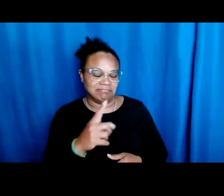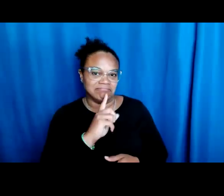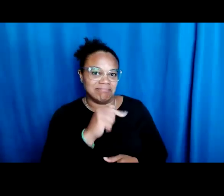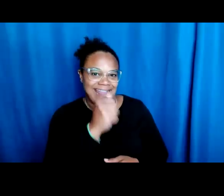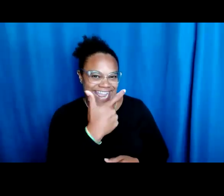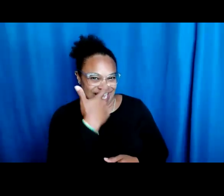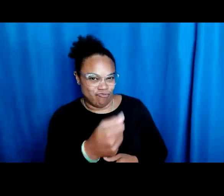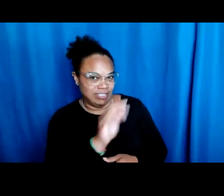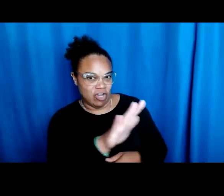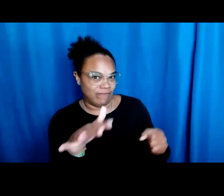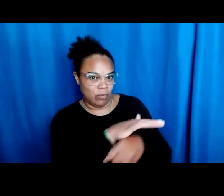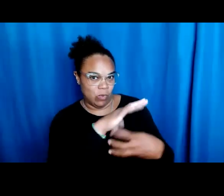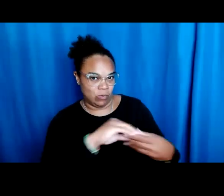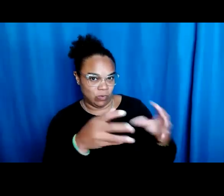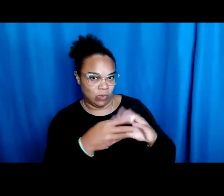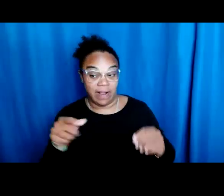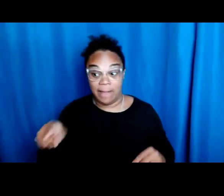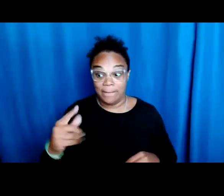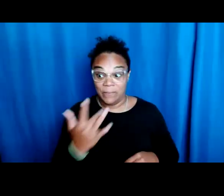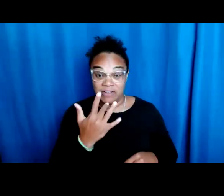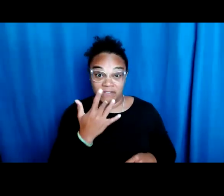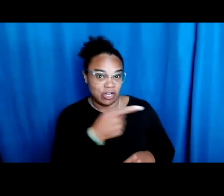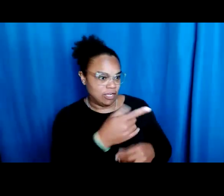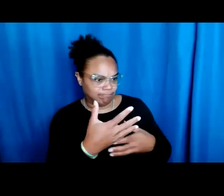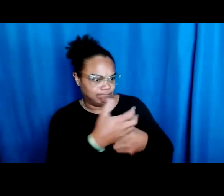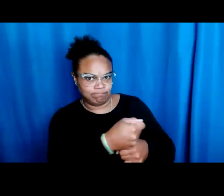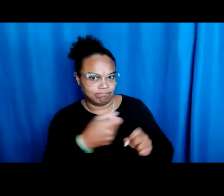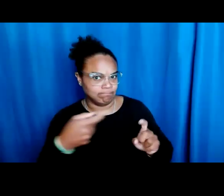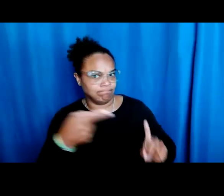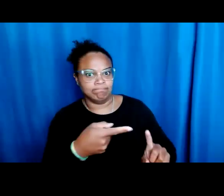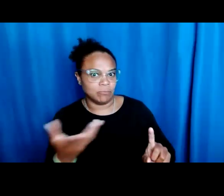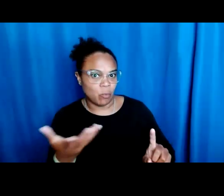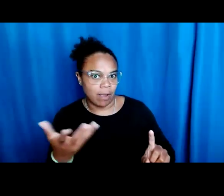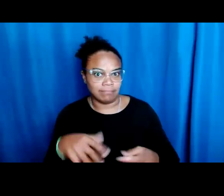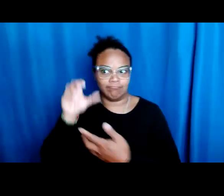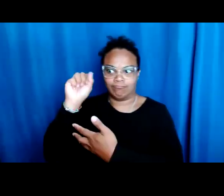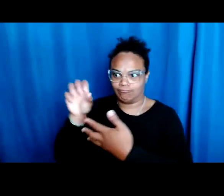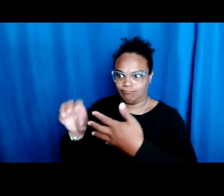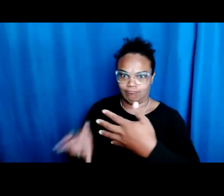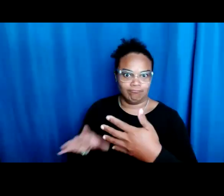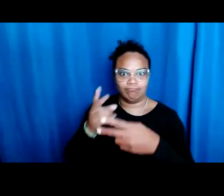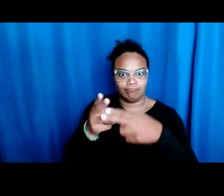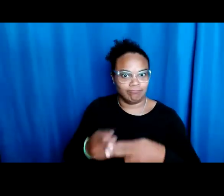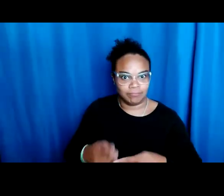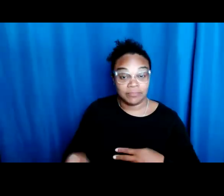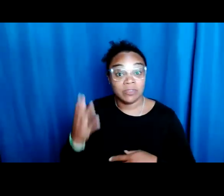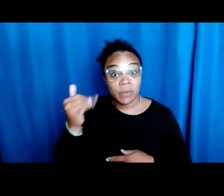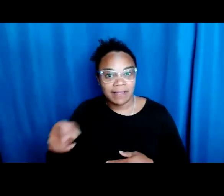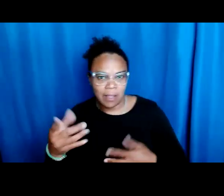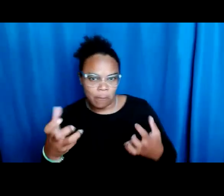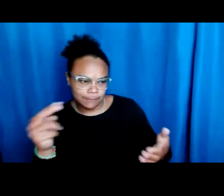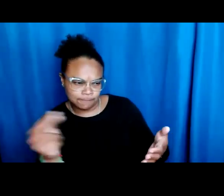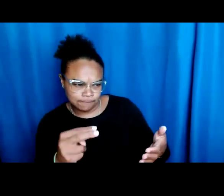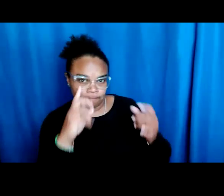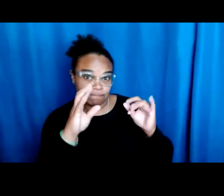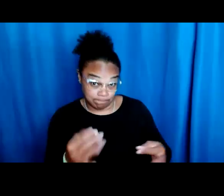They want you to be concise. They want you to get to the point, because they're trying to determine your